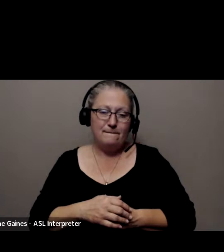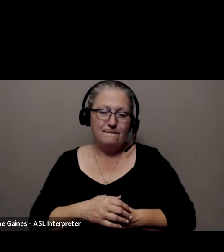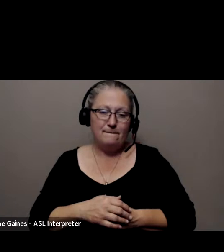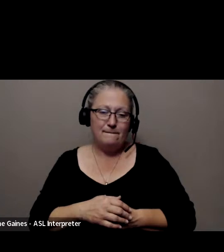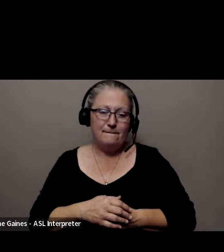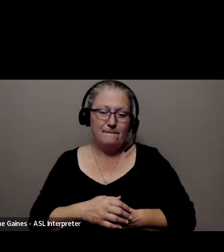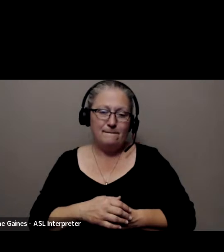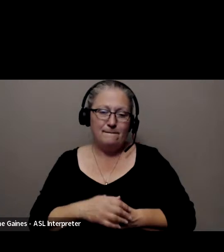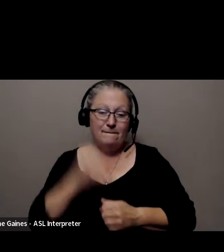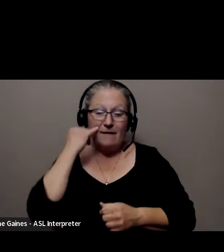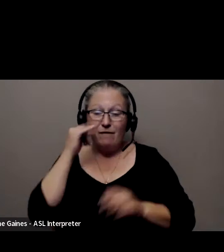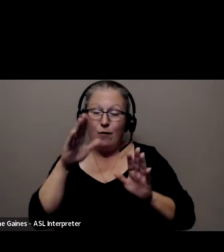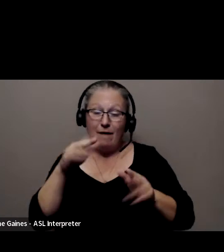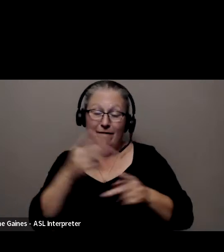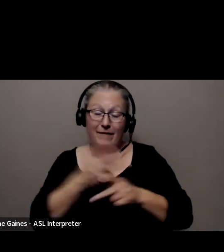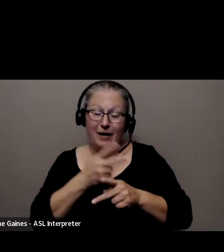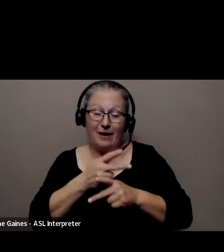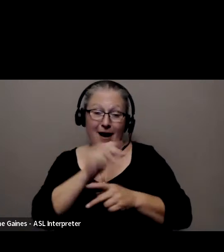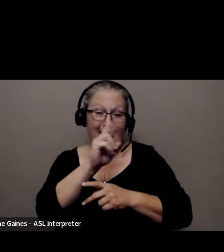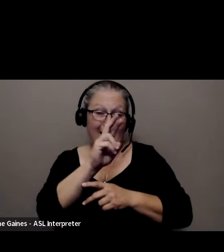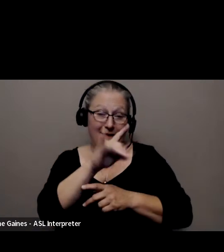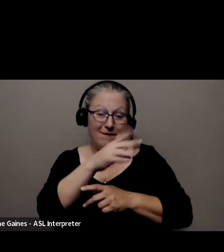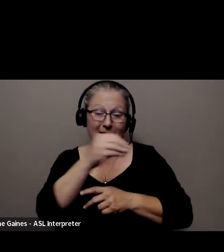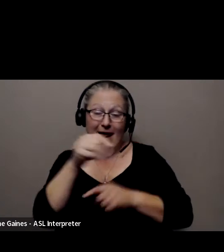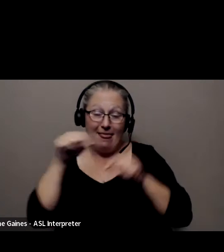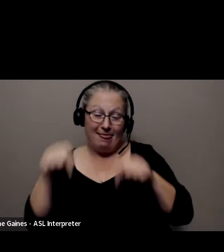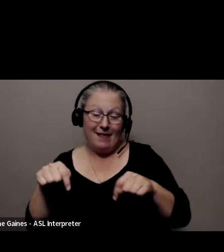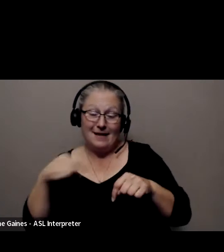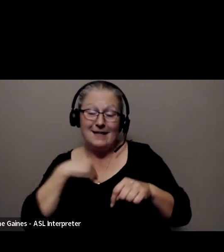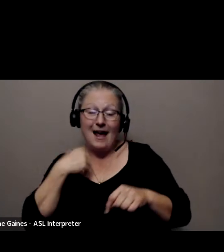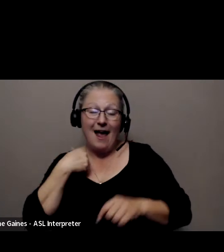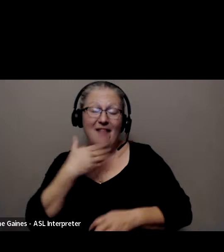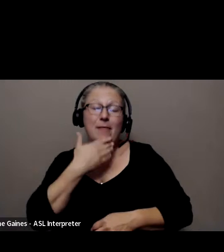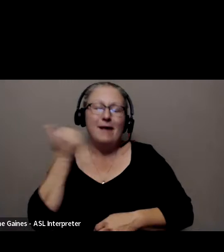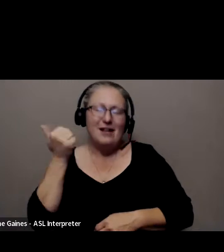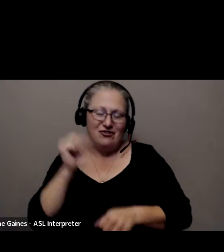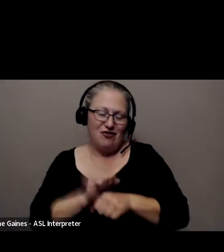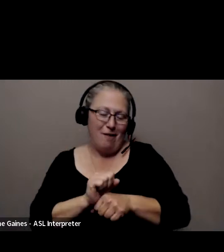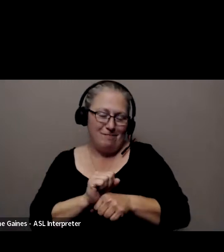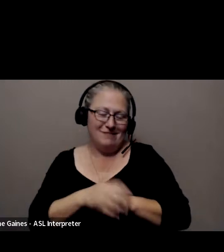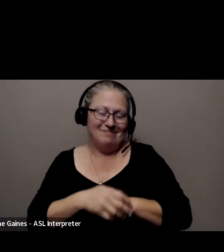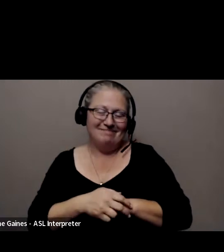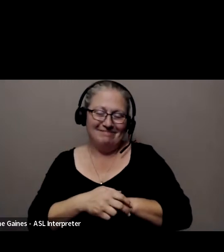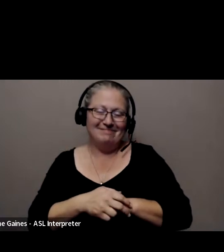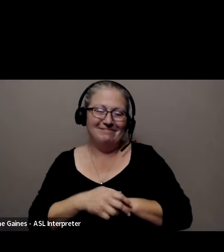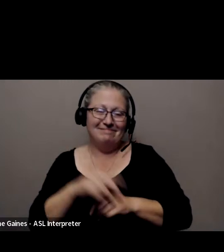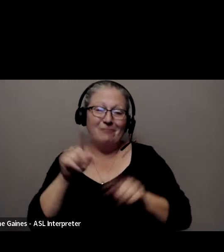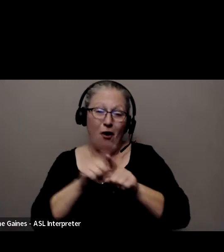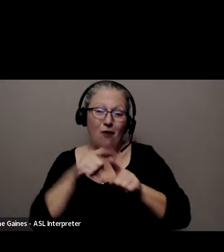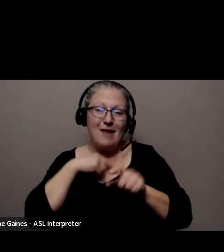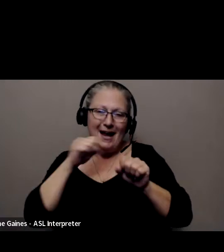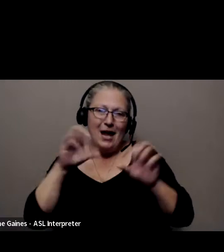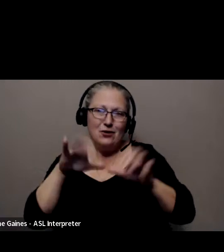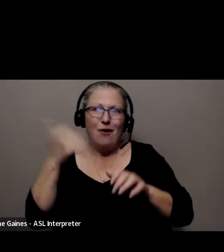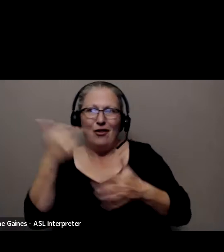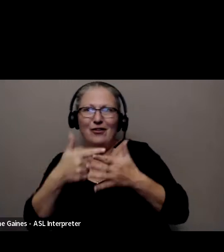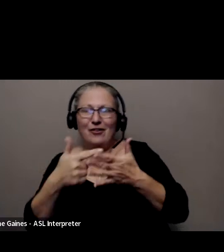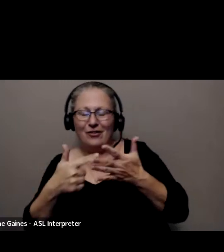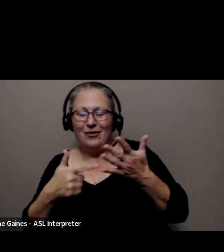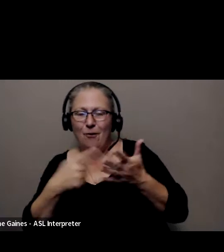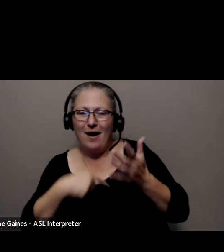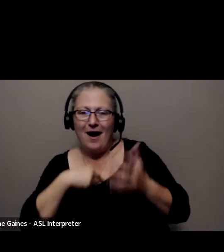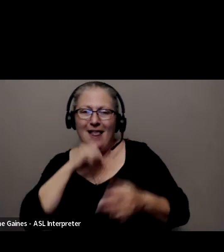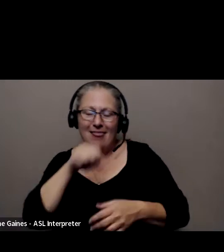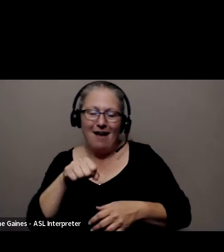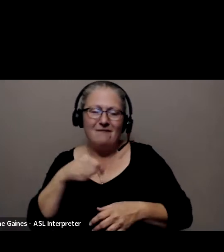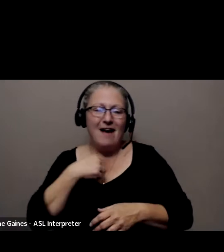If you haven't figured out yet, between Avid and this, I have the best job, right? Because I also get to do other things I love here. And